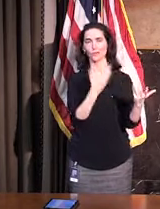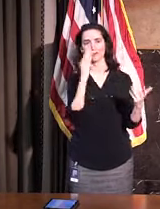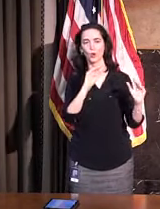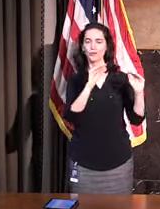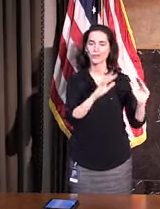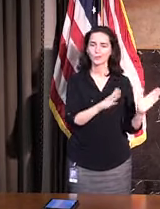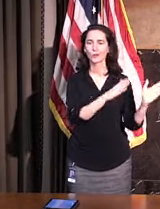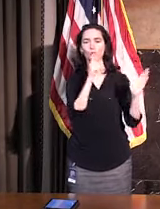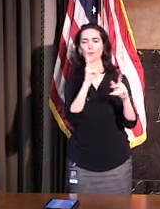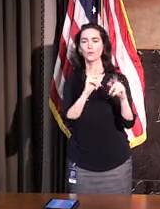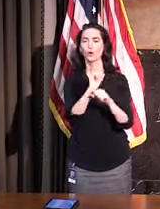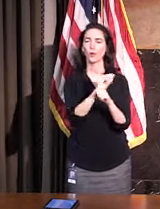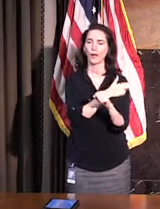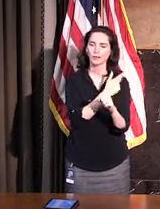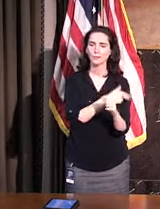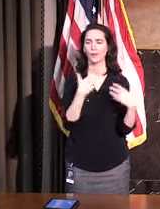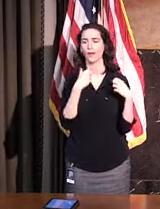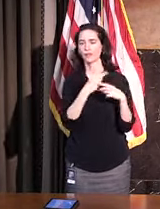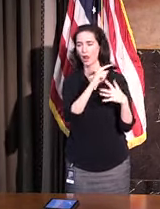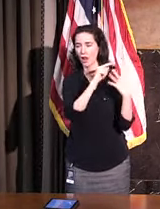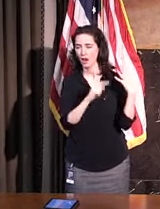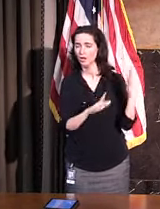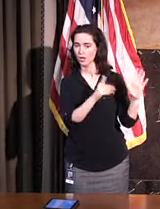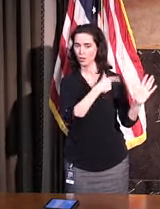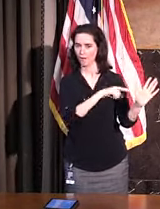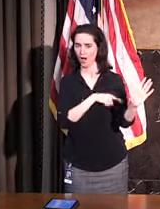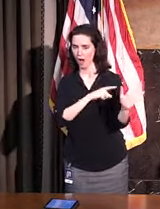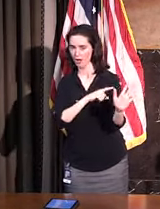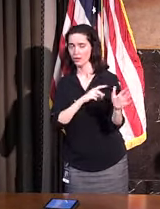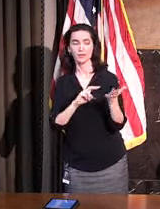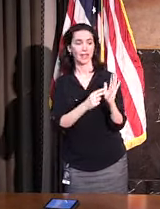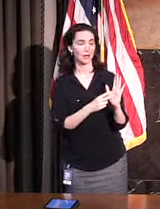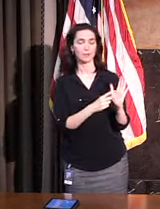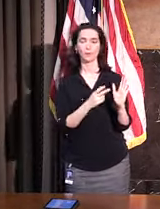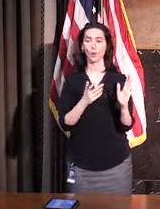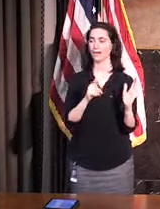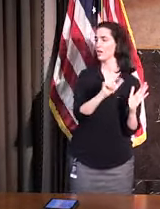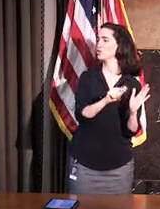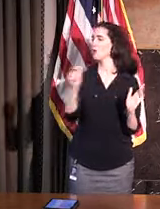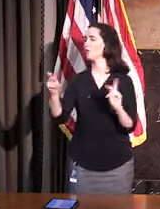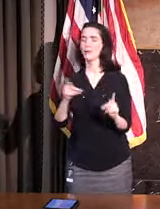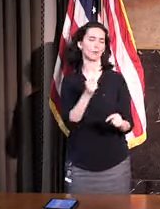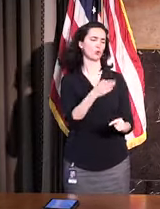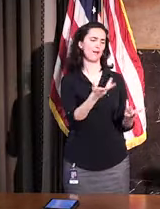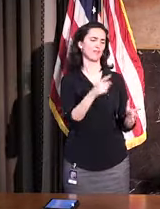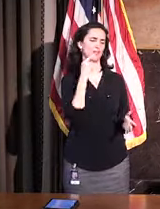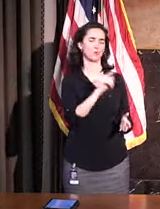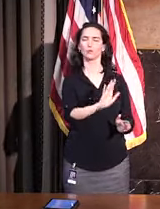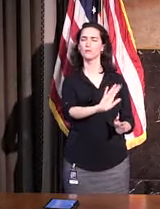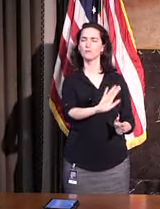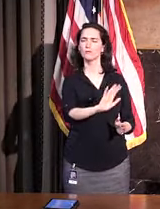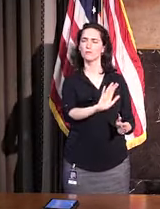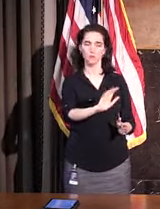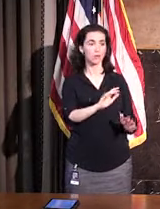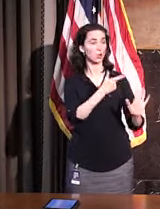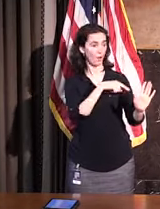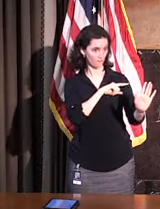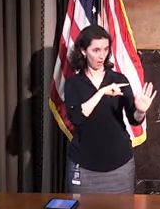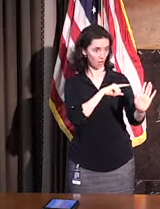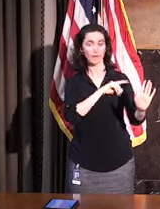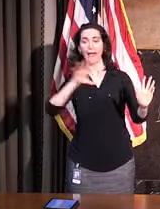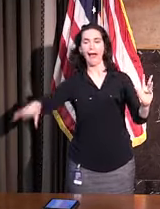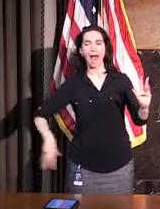healthcare folks, and all of that. Remember, I told you, it's not like a light switch where we're going to flip certain people on and then off. Once you're on, you continue to